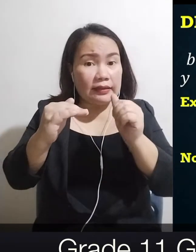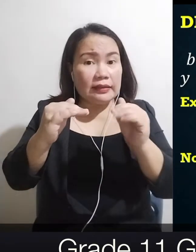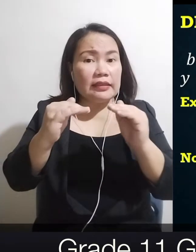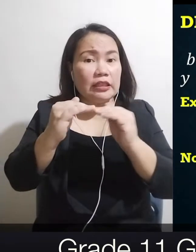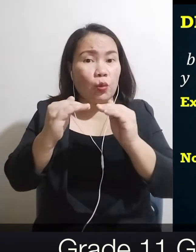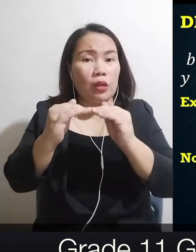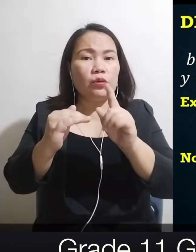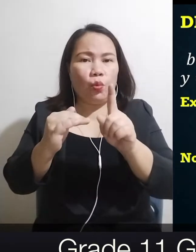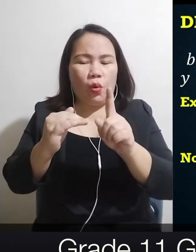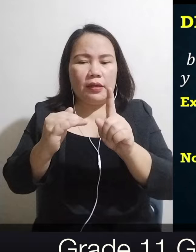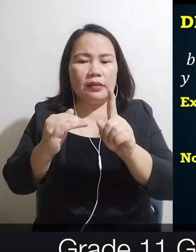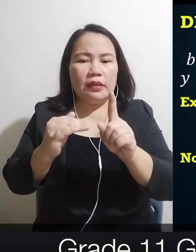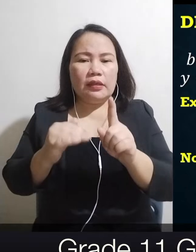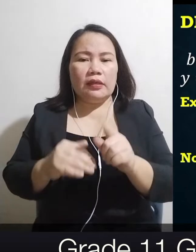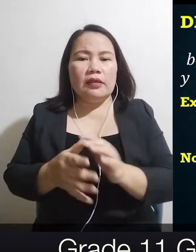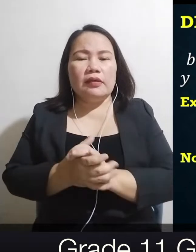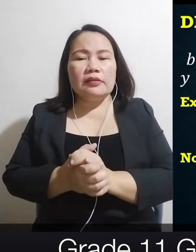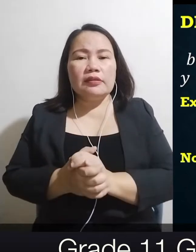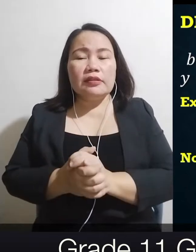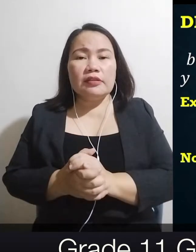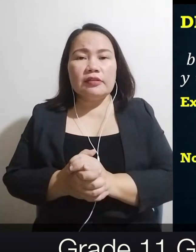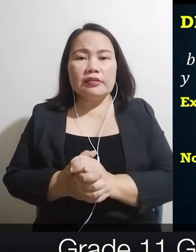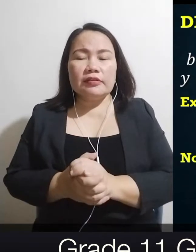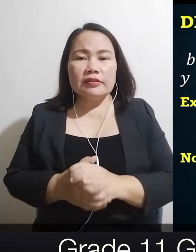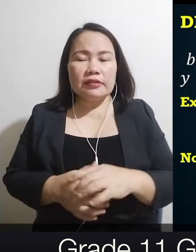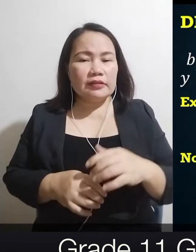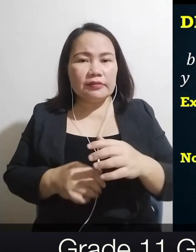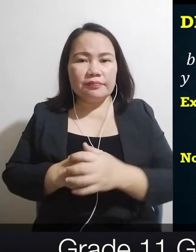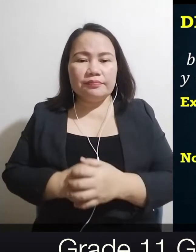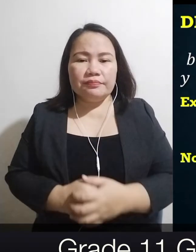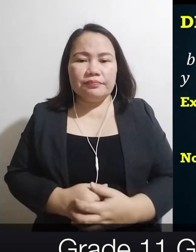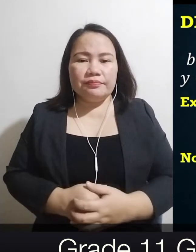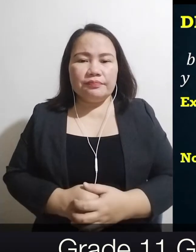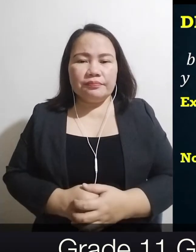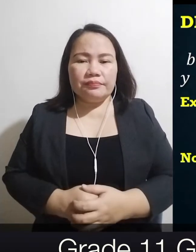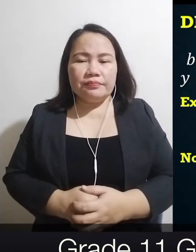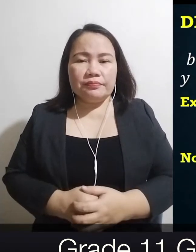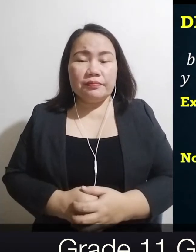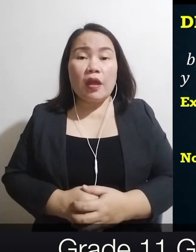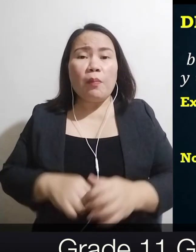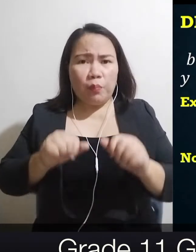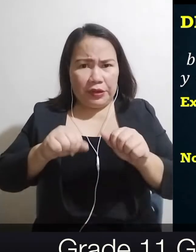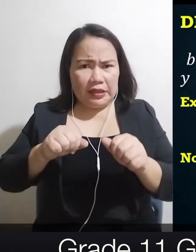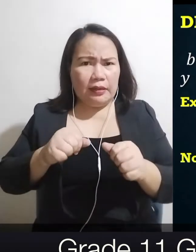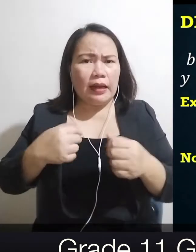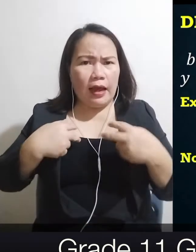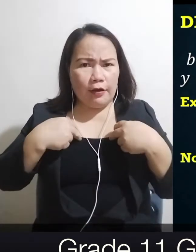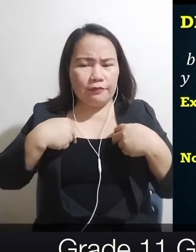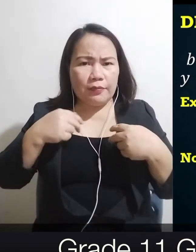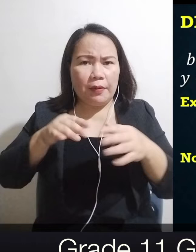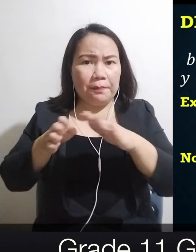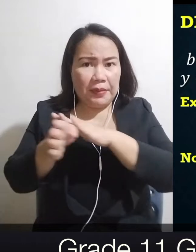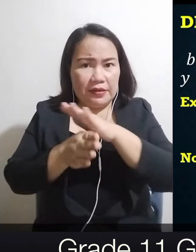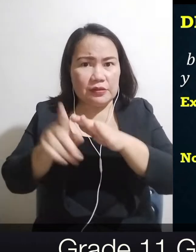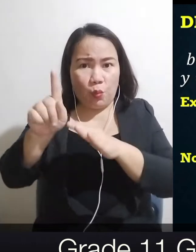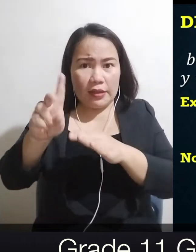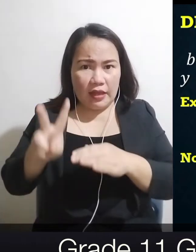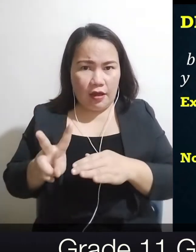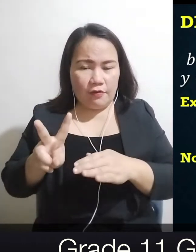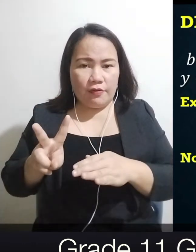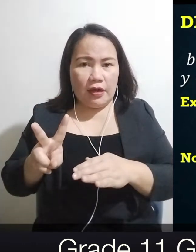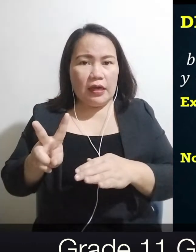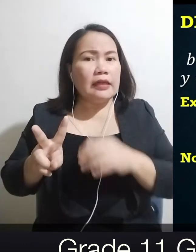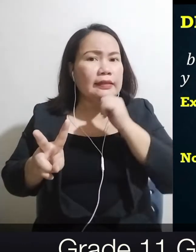ka magkaroon ng base na 1/2, 1/3, hindi pwedeng 1 ang magiging base